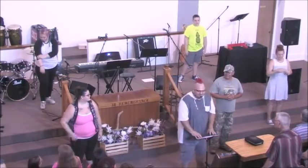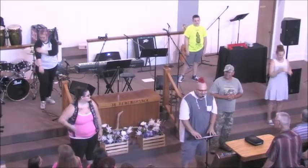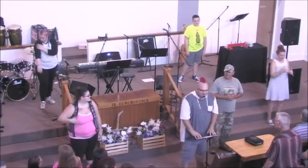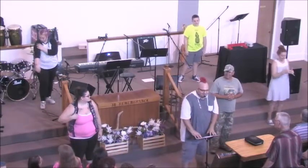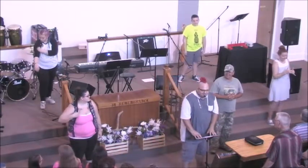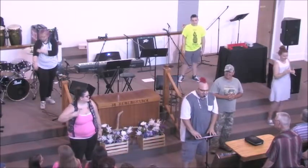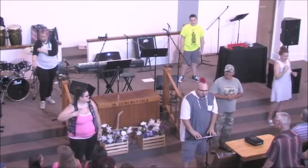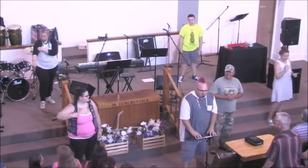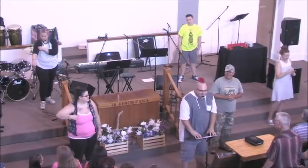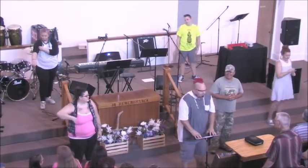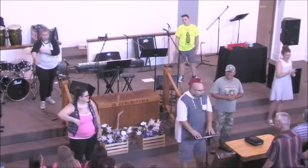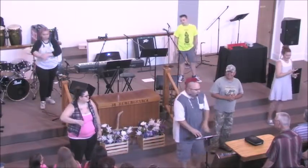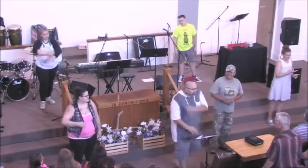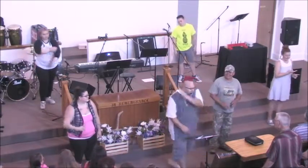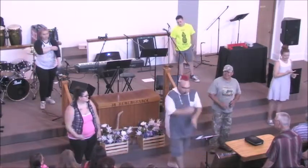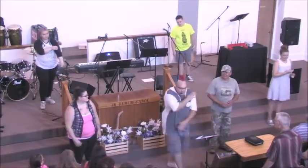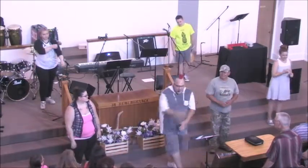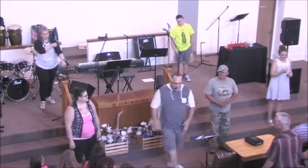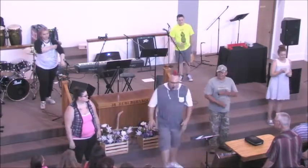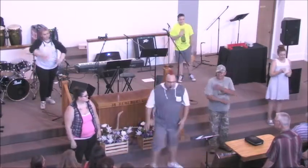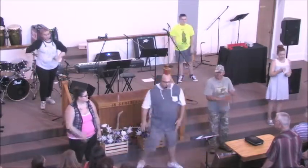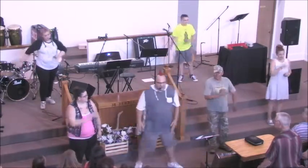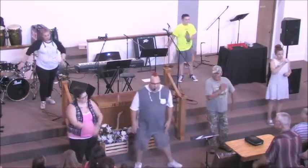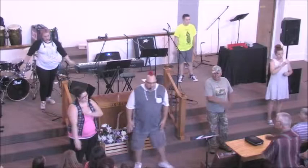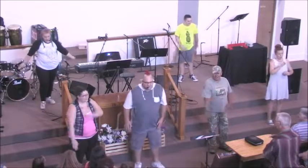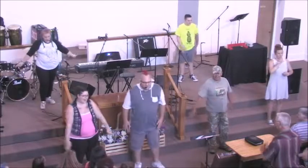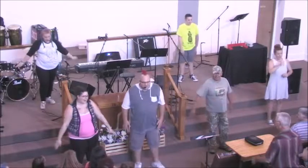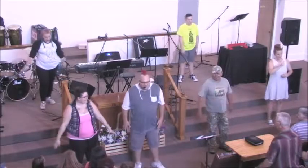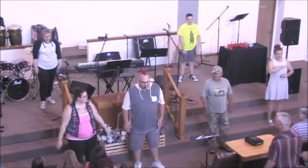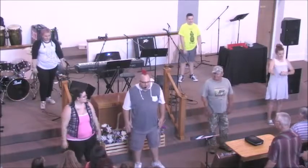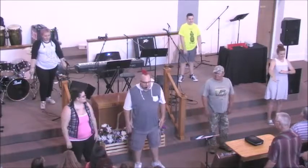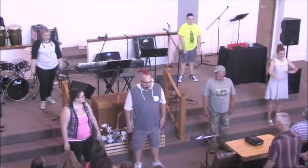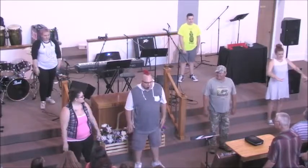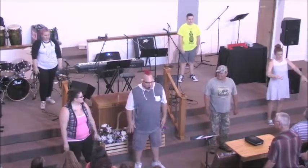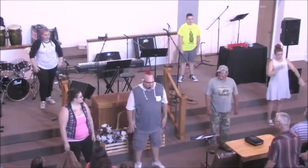right here. Everyone say, do not, do not.